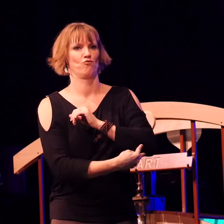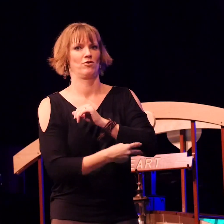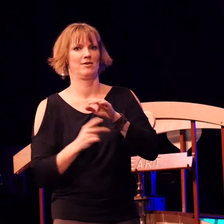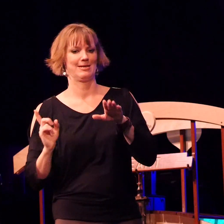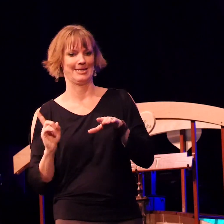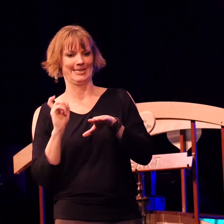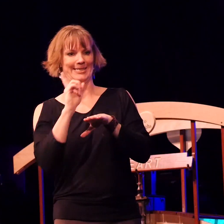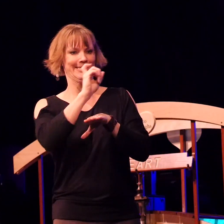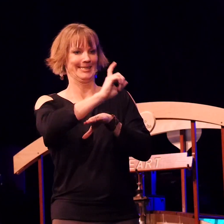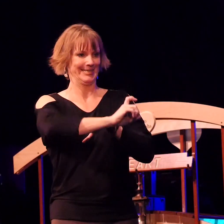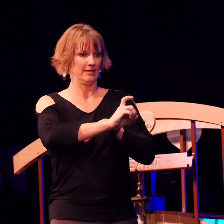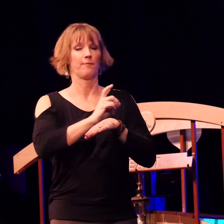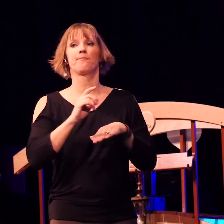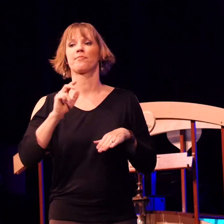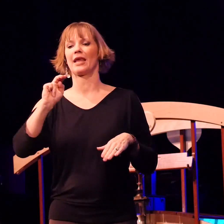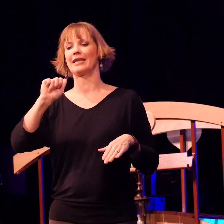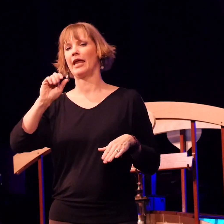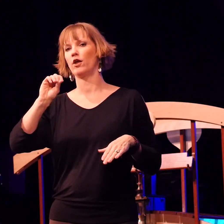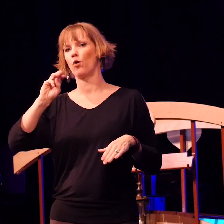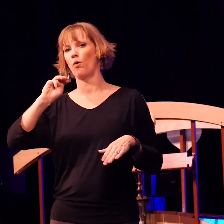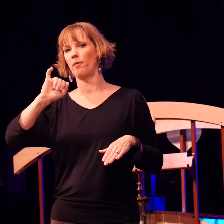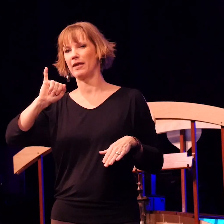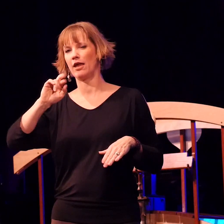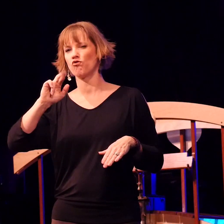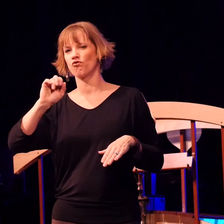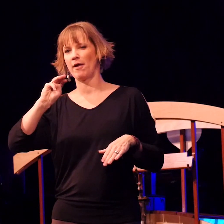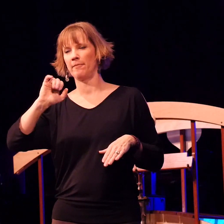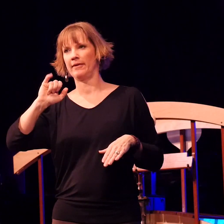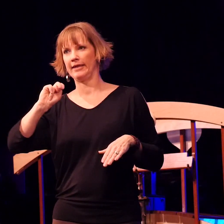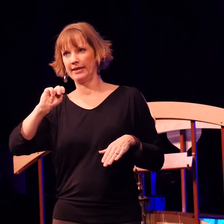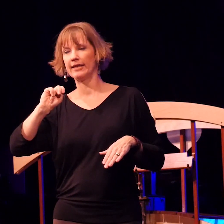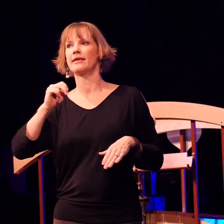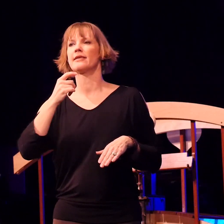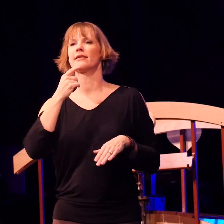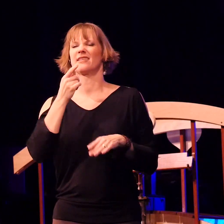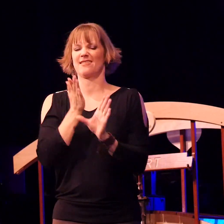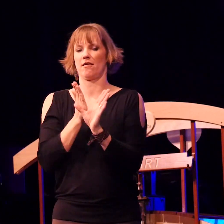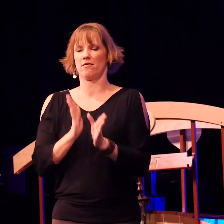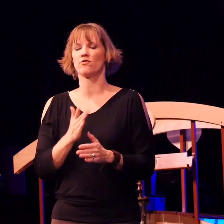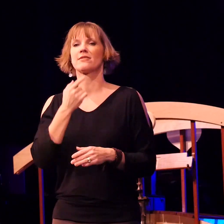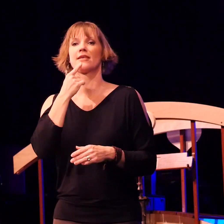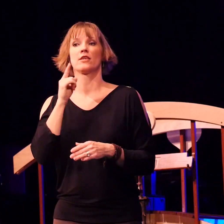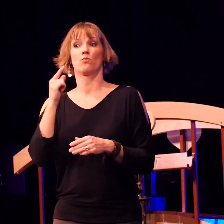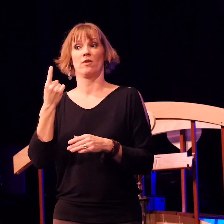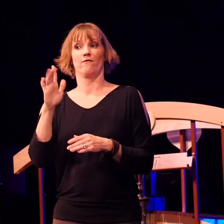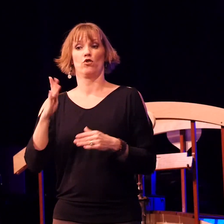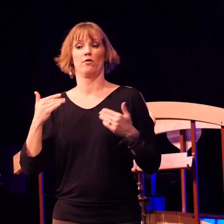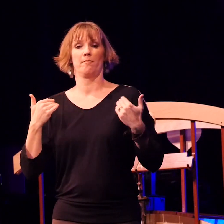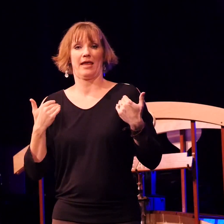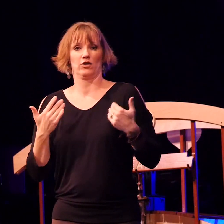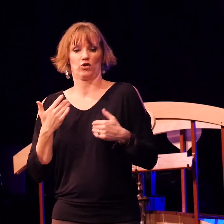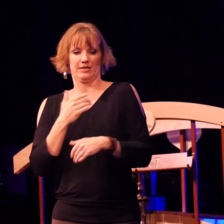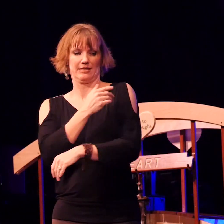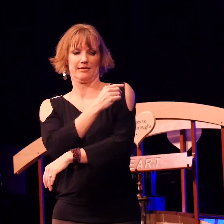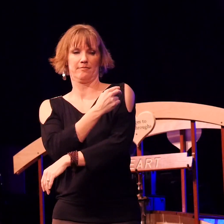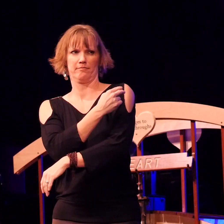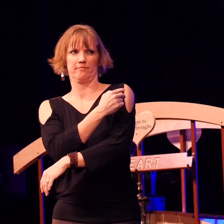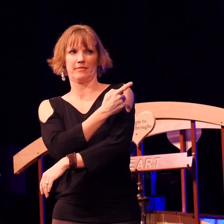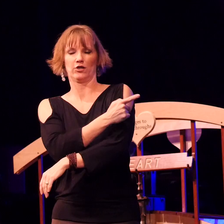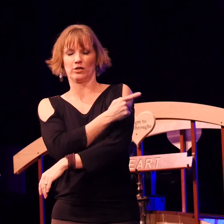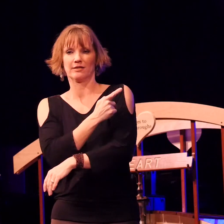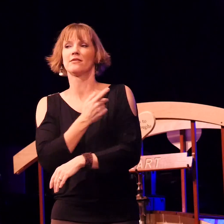unconditionally. Naomi Remen, a great physician and psychiatrist, tells about one of her patients who was a young man who got separated from